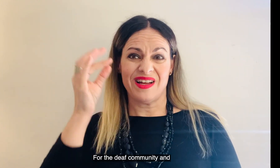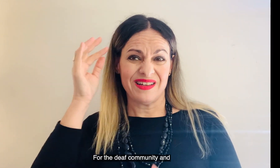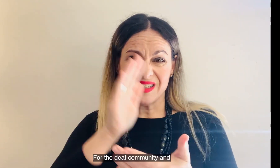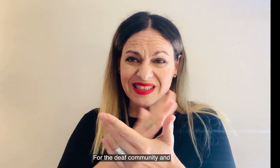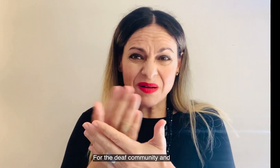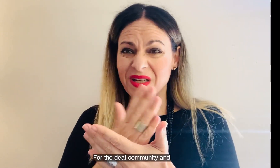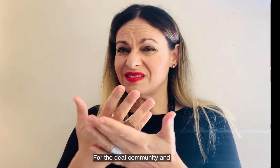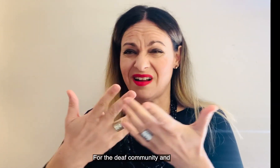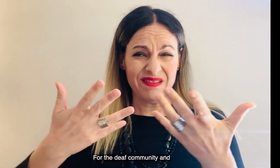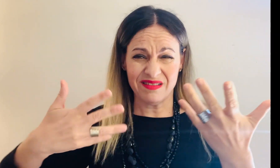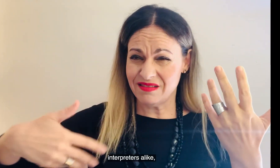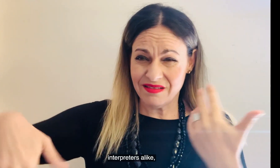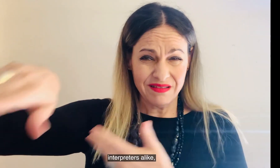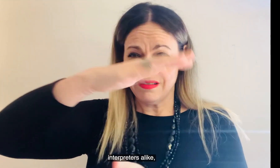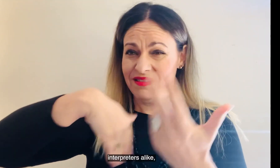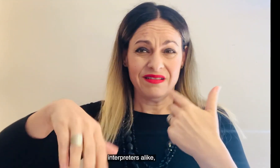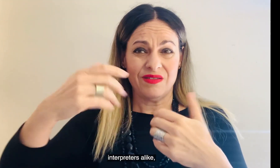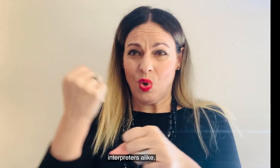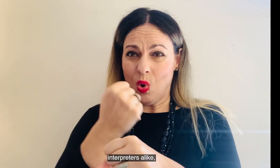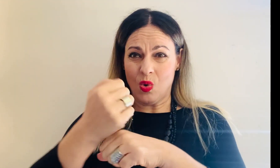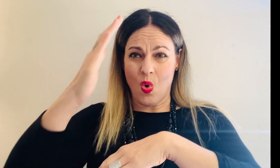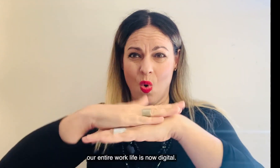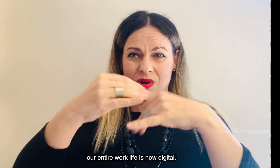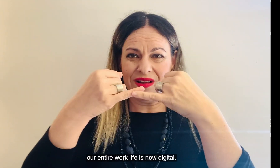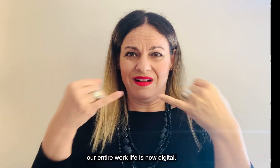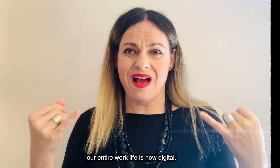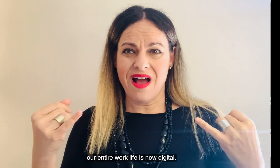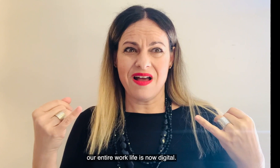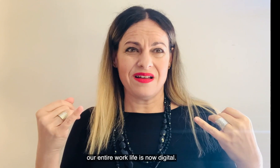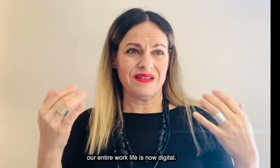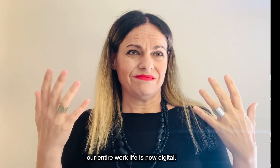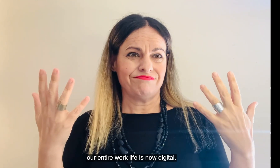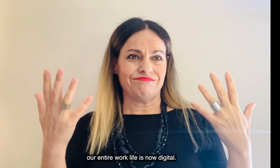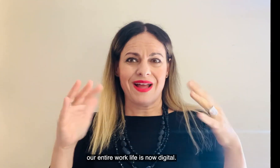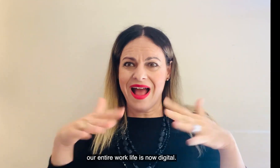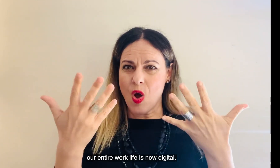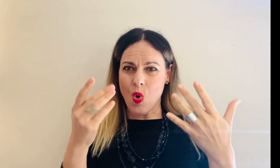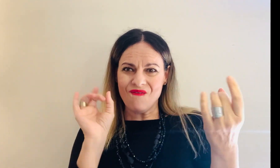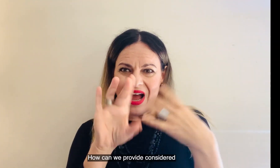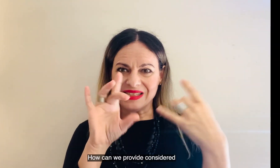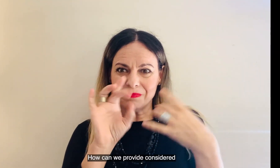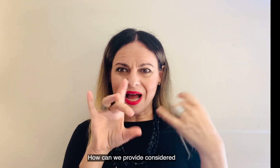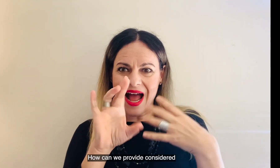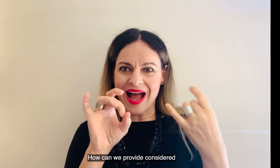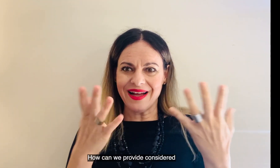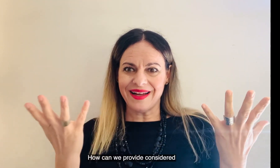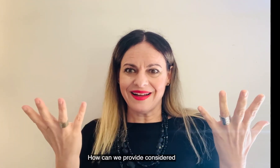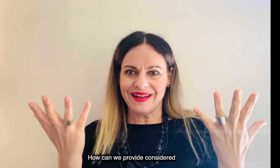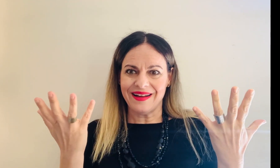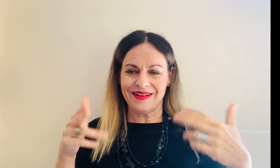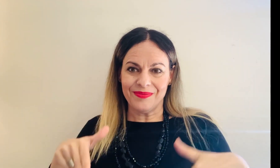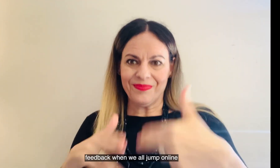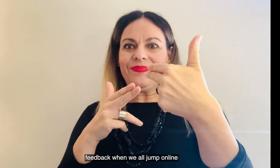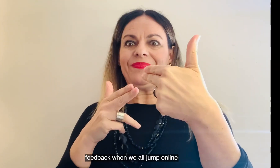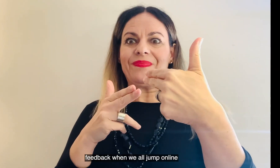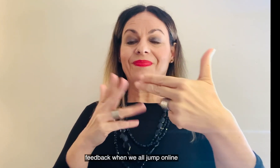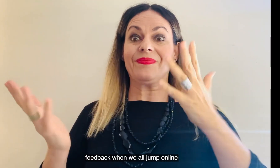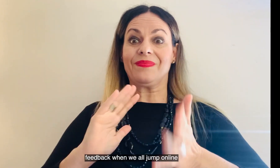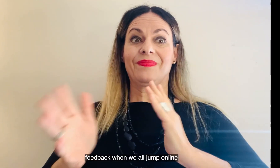For the deaf community and interpreters alike, our entire work life is now digital. How can we provide considered feedback when we